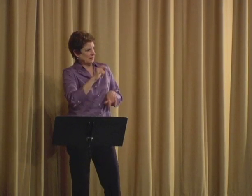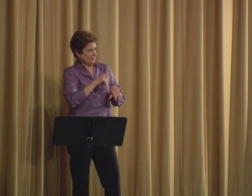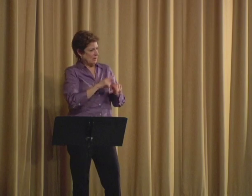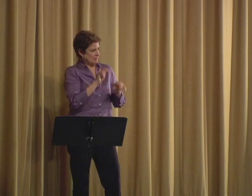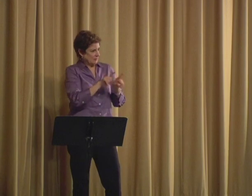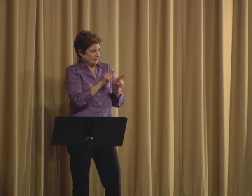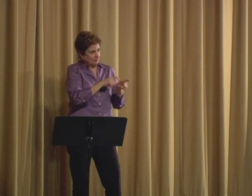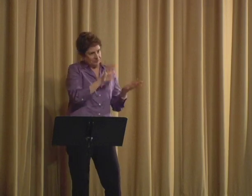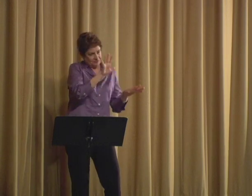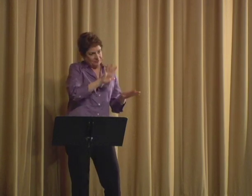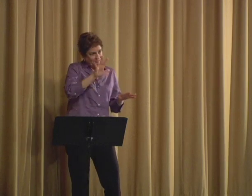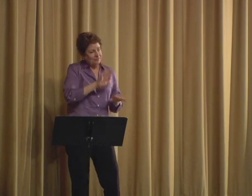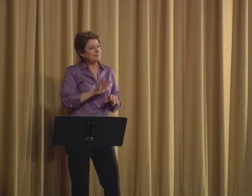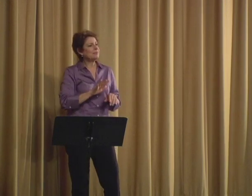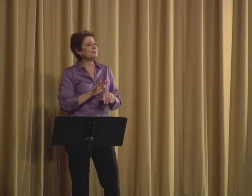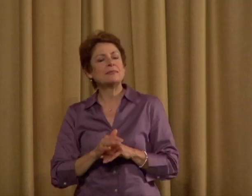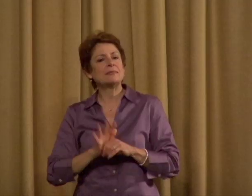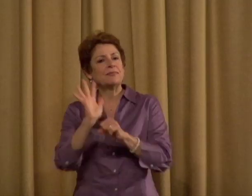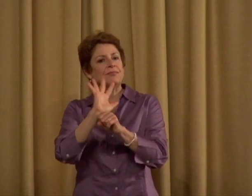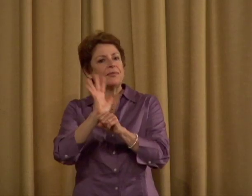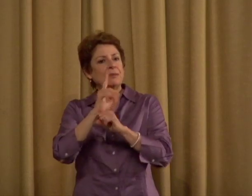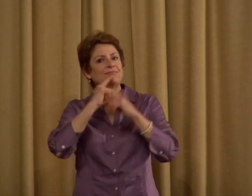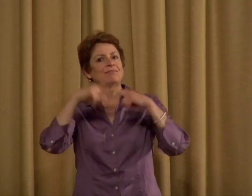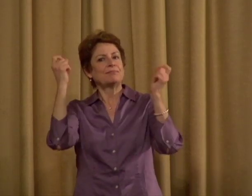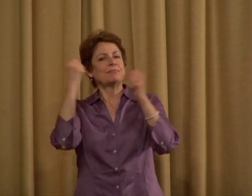About in the 70s, about during that same era,